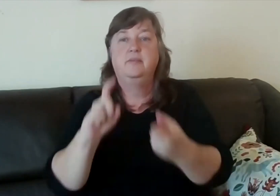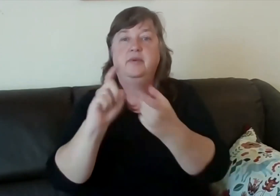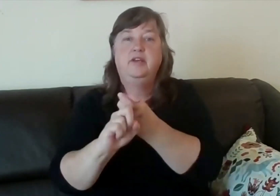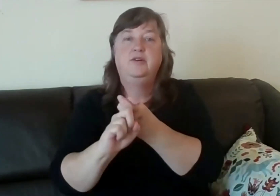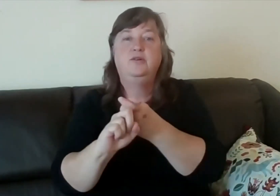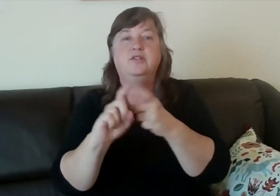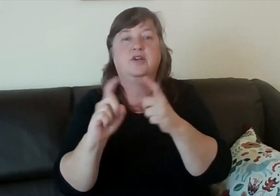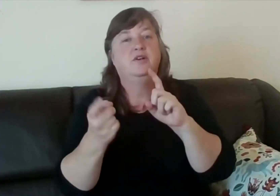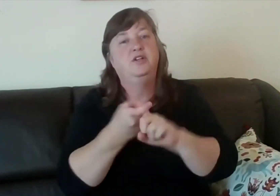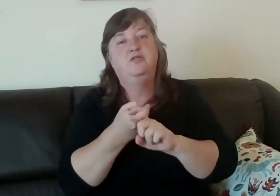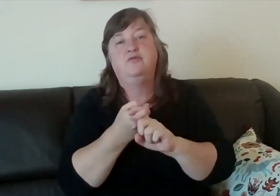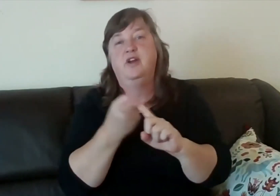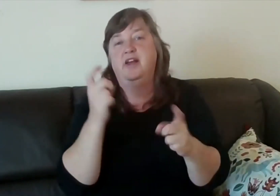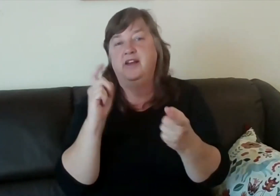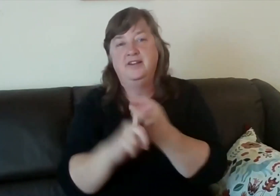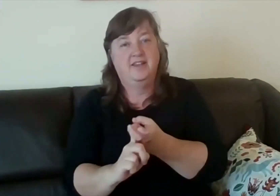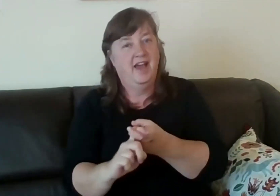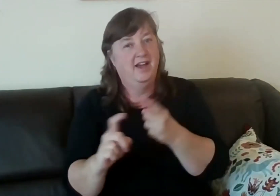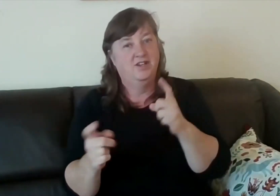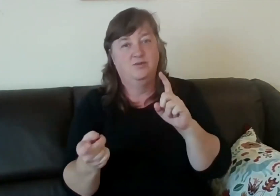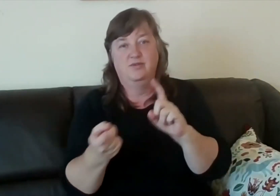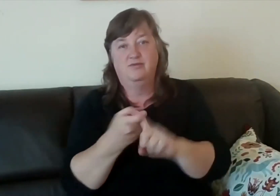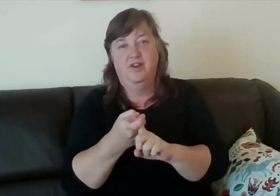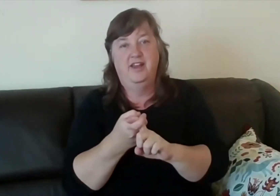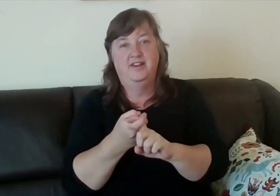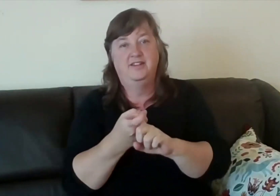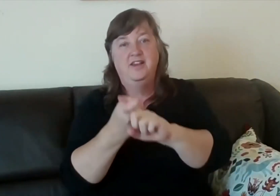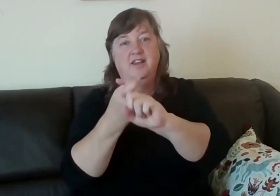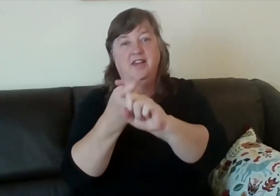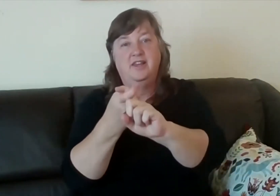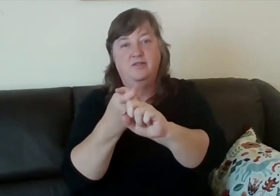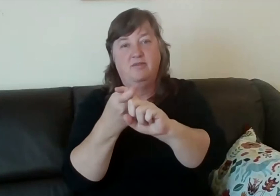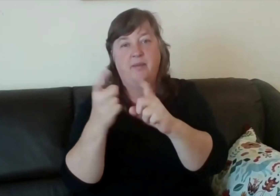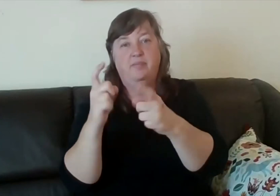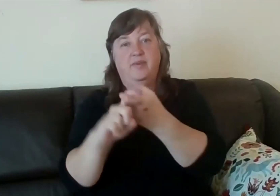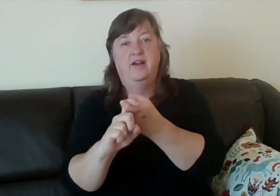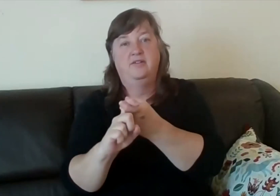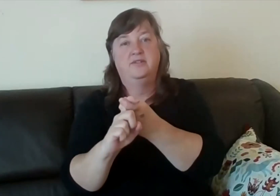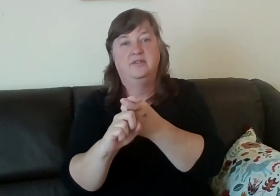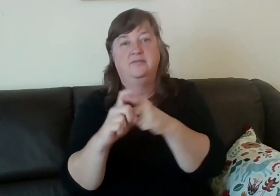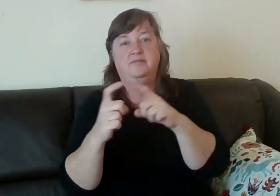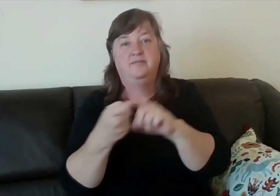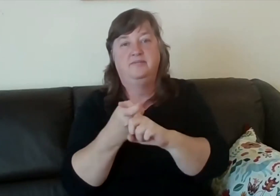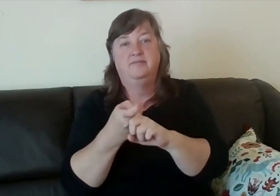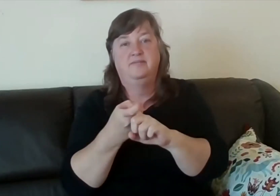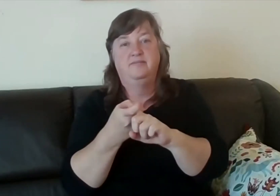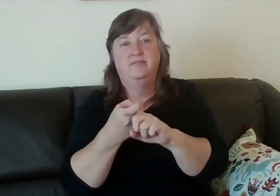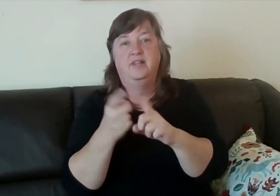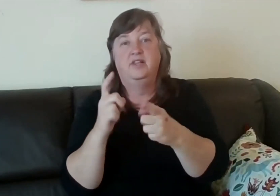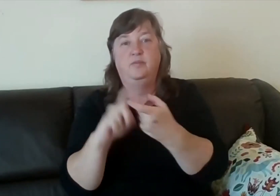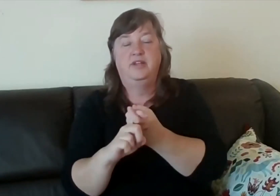Somebody who is a good friend, casual friend, they can wrap around a little bit.